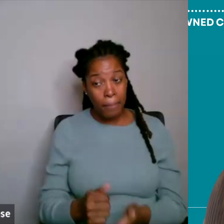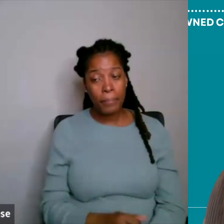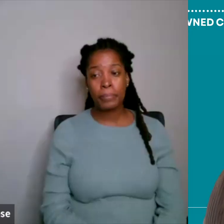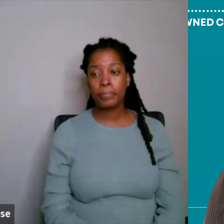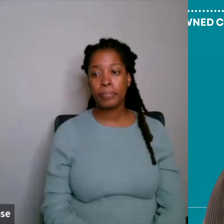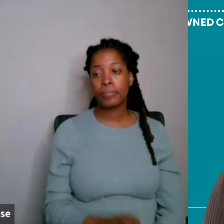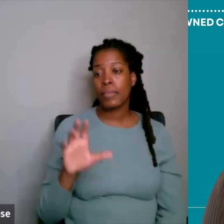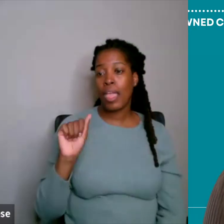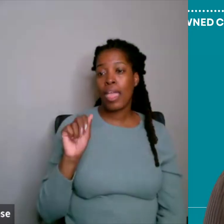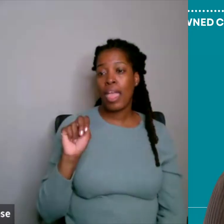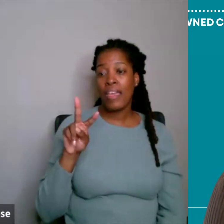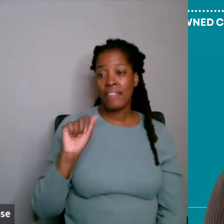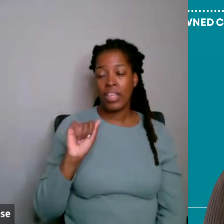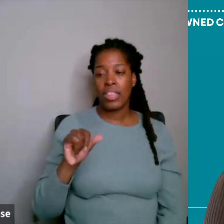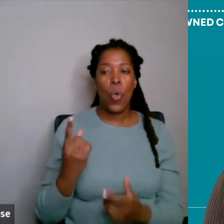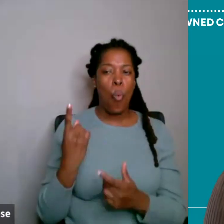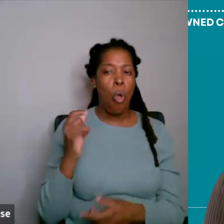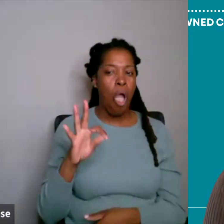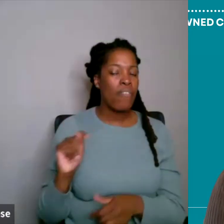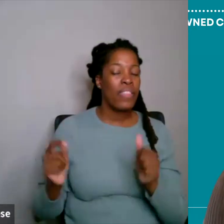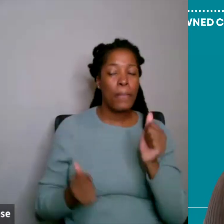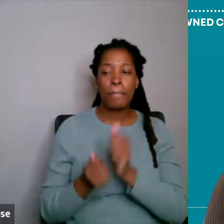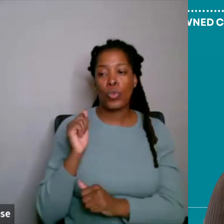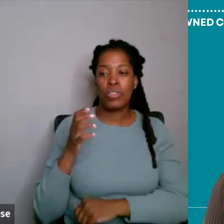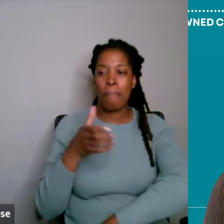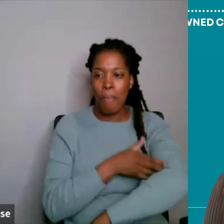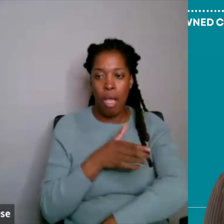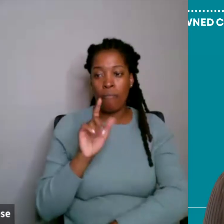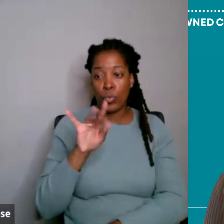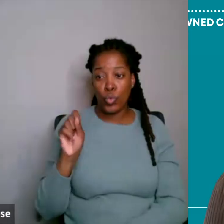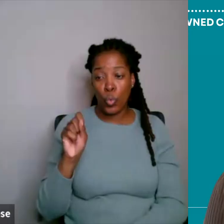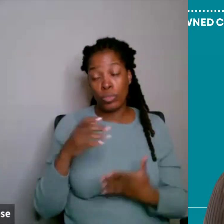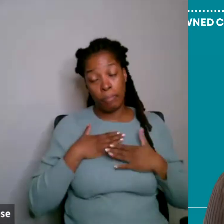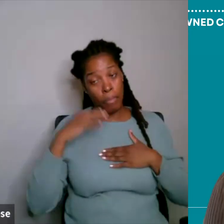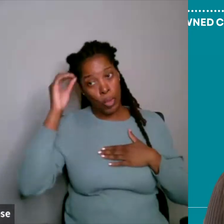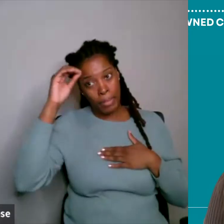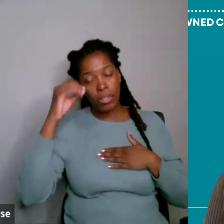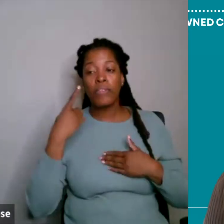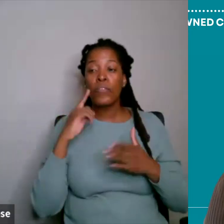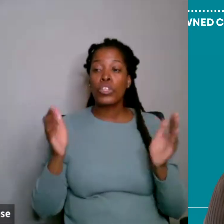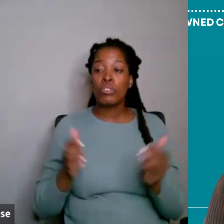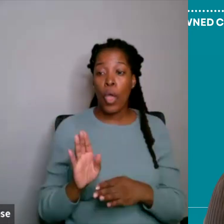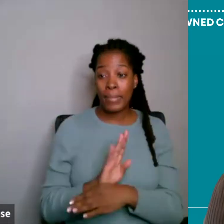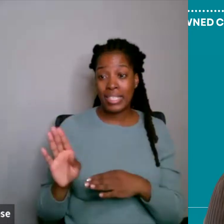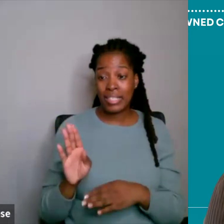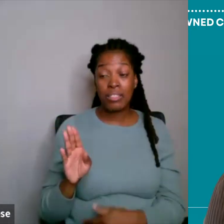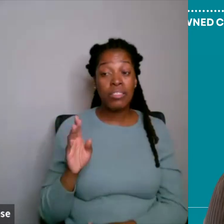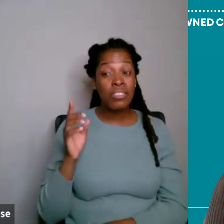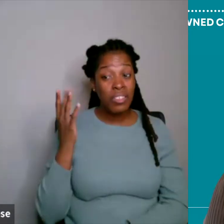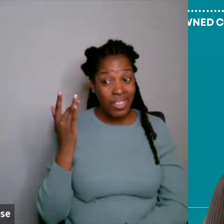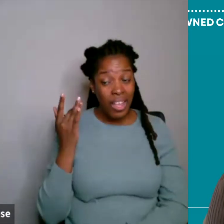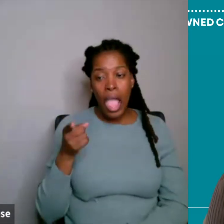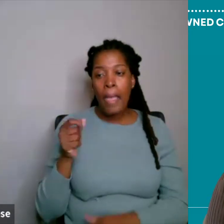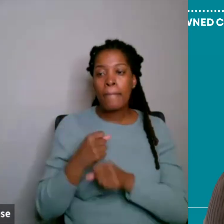Canva is one of the most powerful tools, in my opinion, for small businesses because it makes design accessible